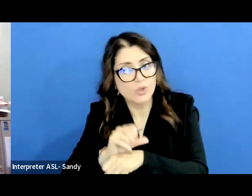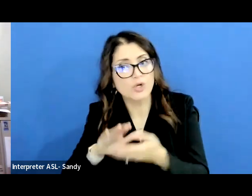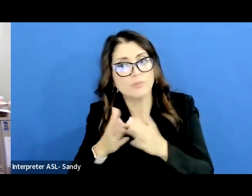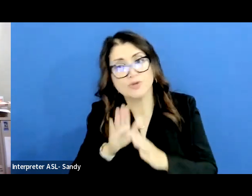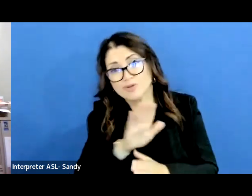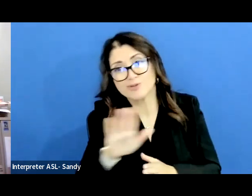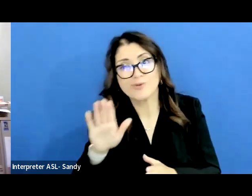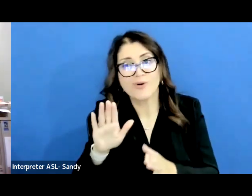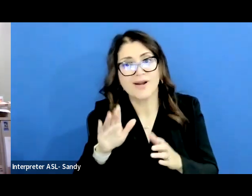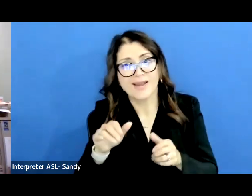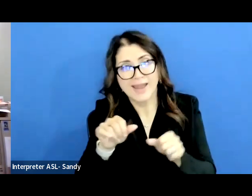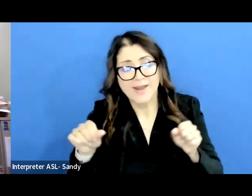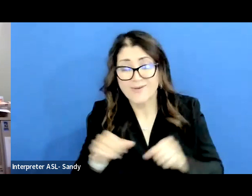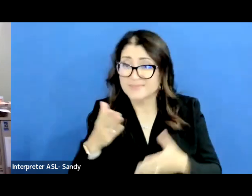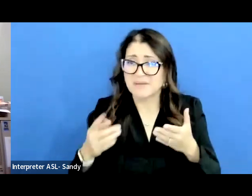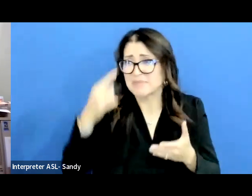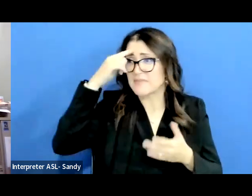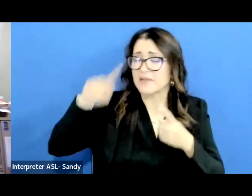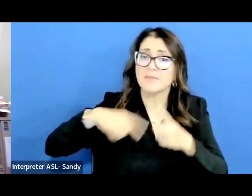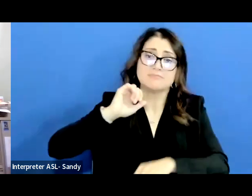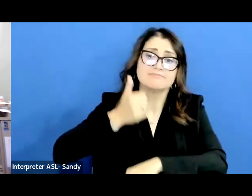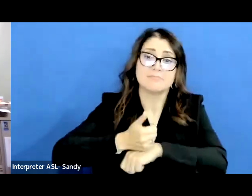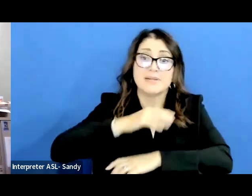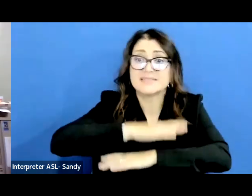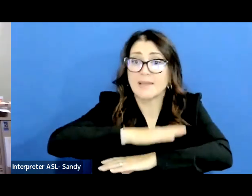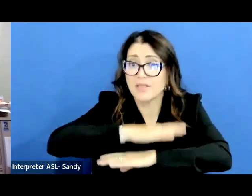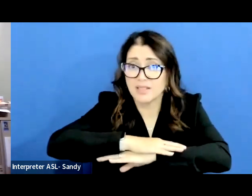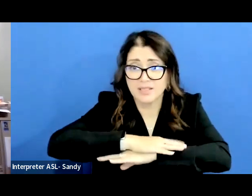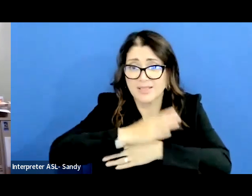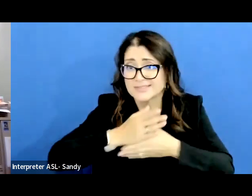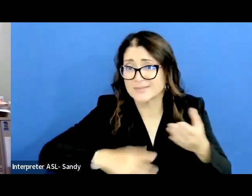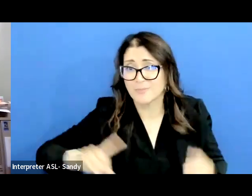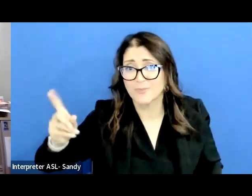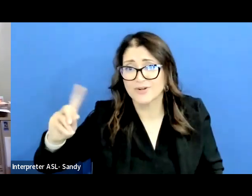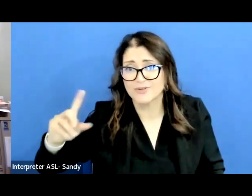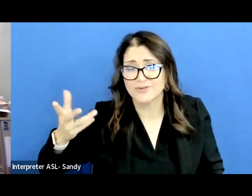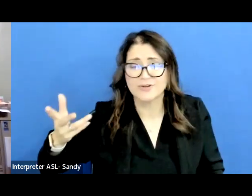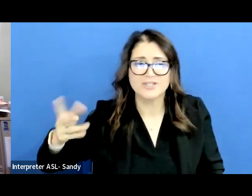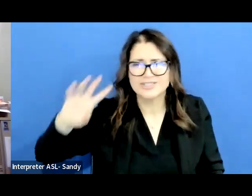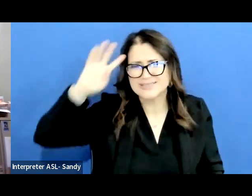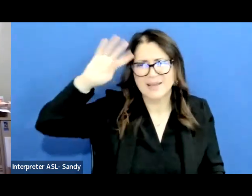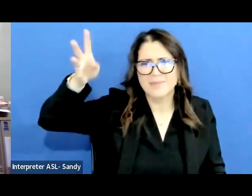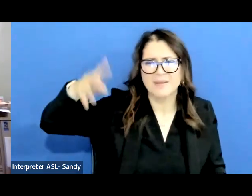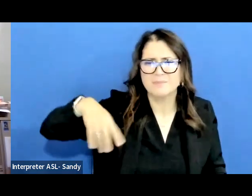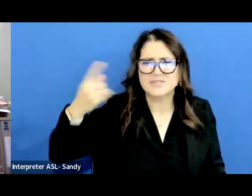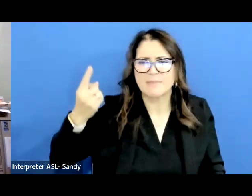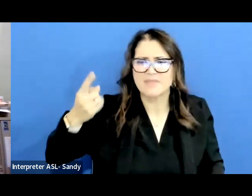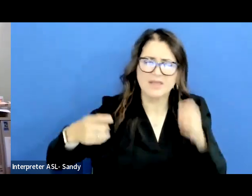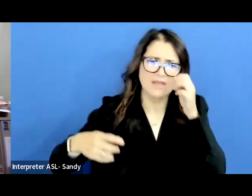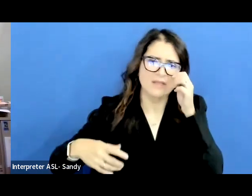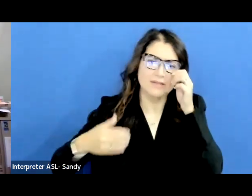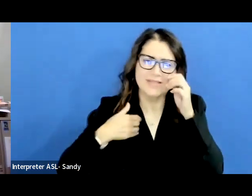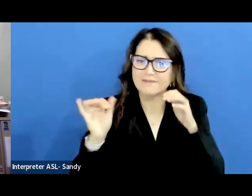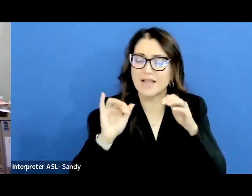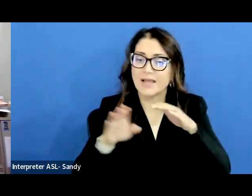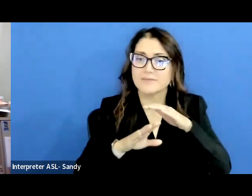think about setting up a table somewhere, coming up with something just to have basically like a meet